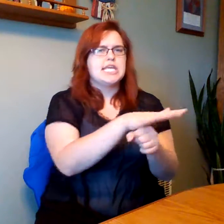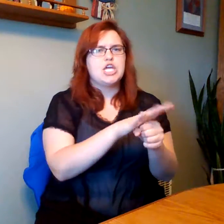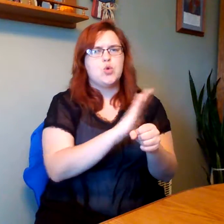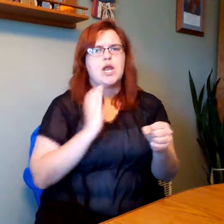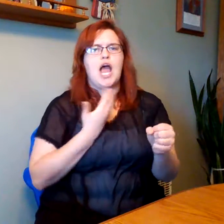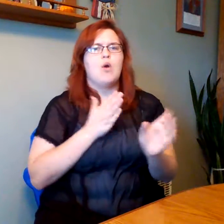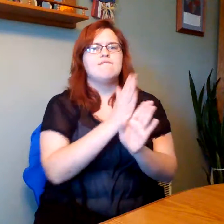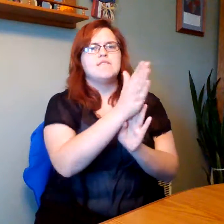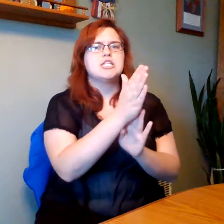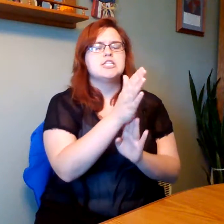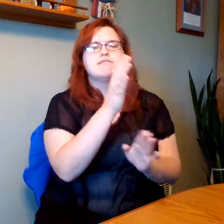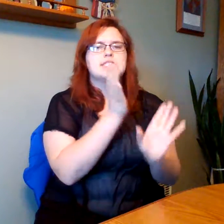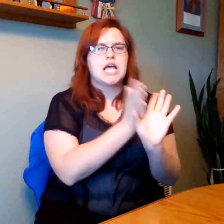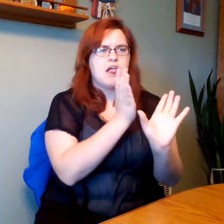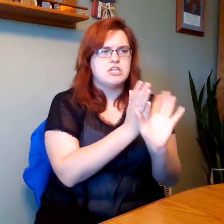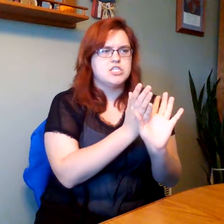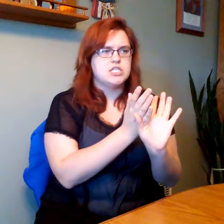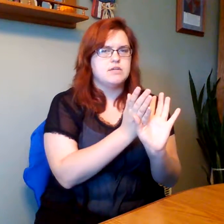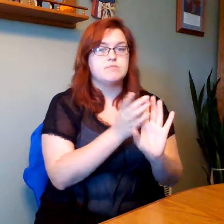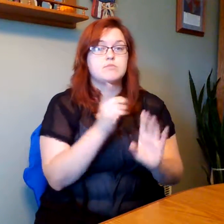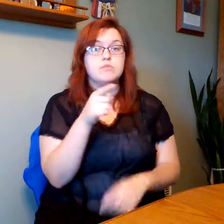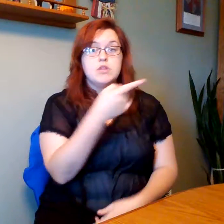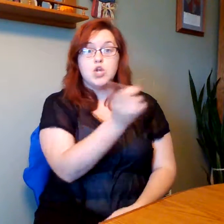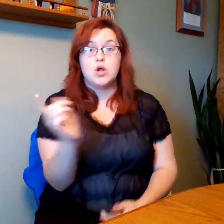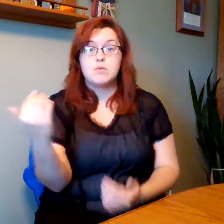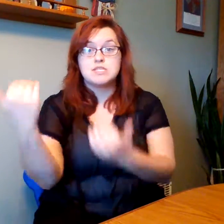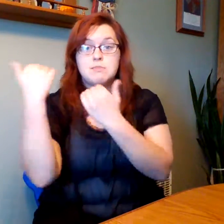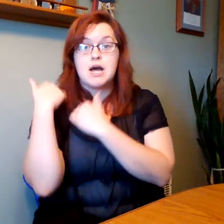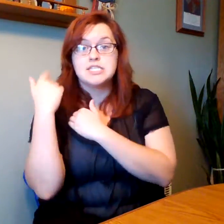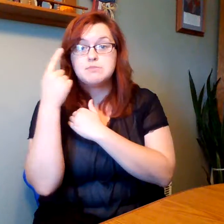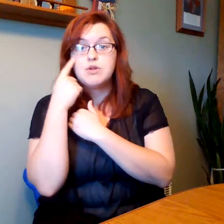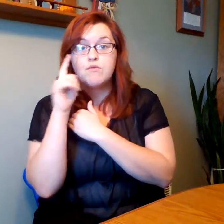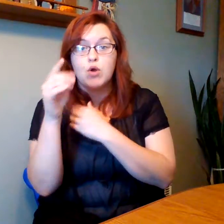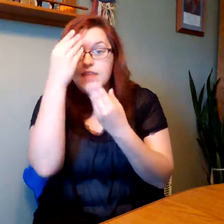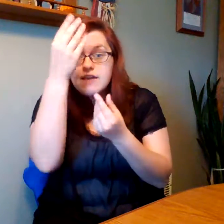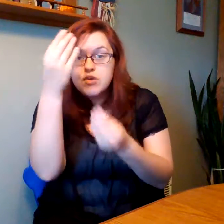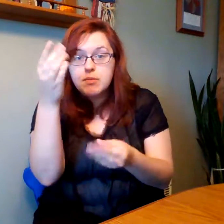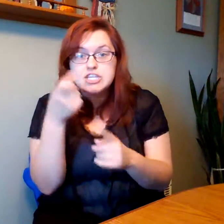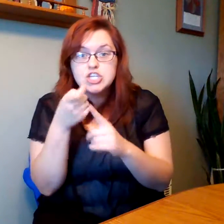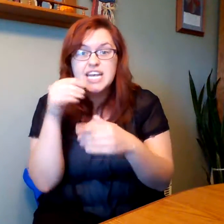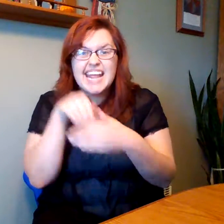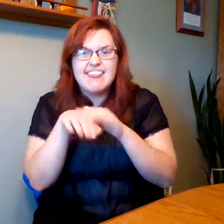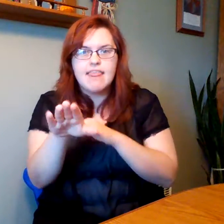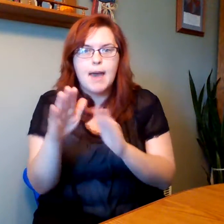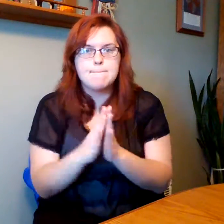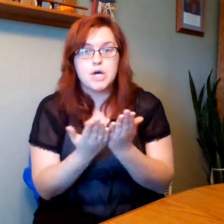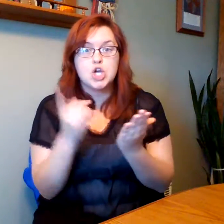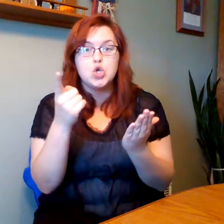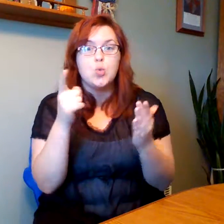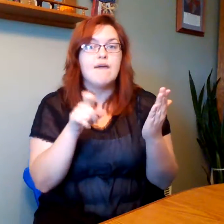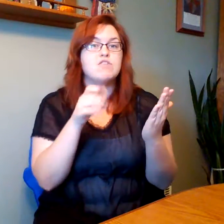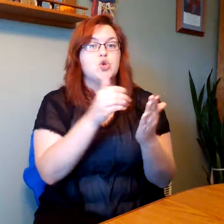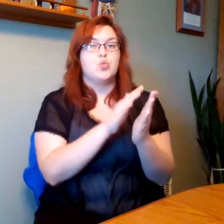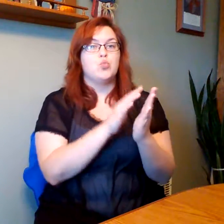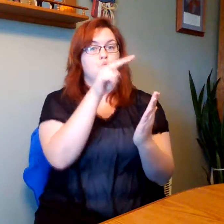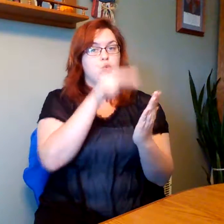you responsible for the material that's in that class, in that book as well. One important policy: there are no makeup